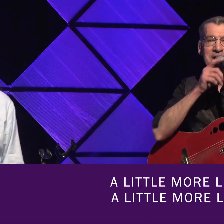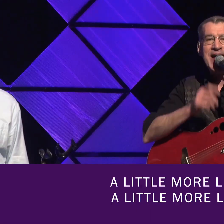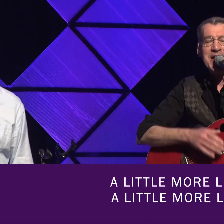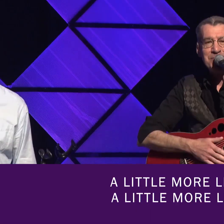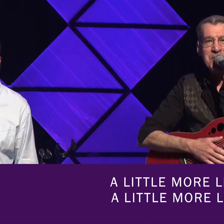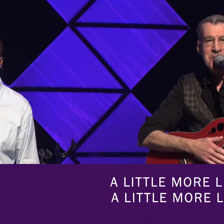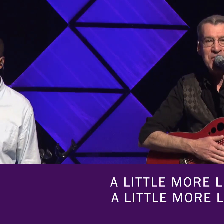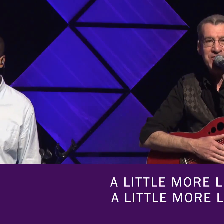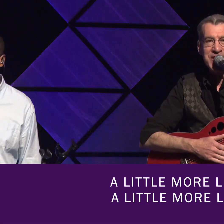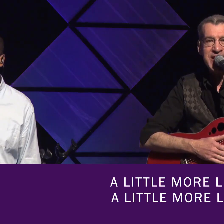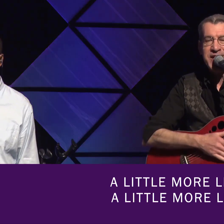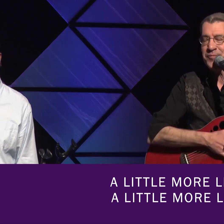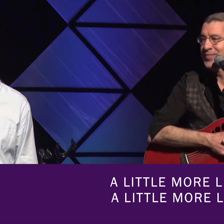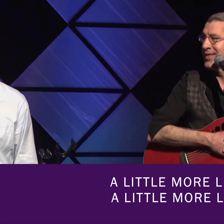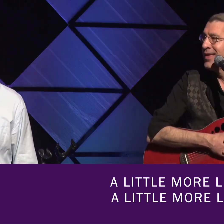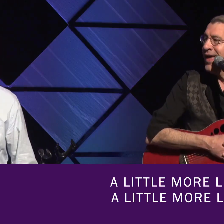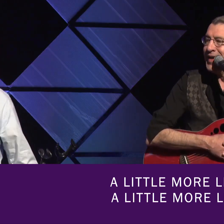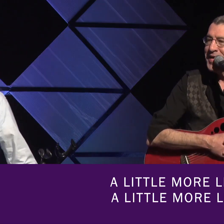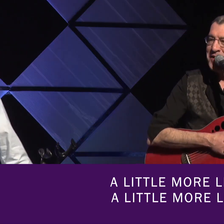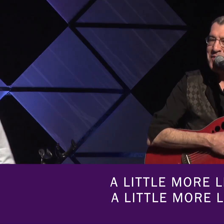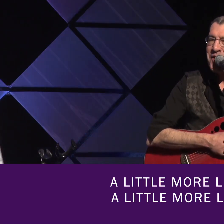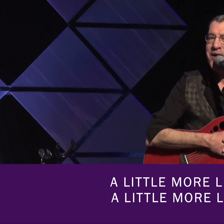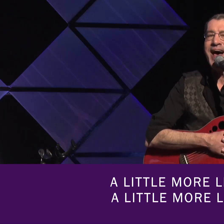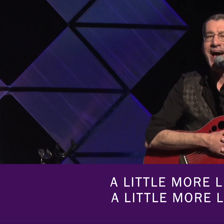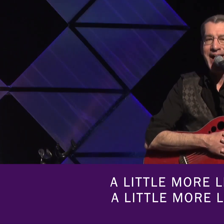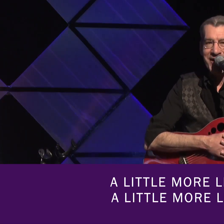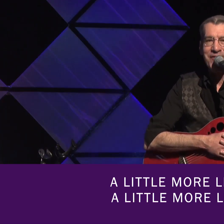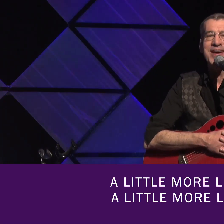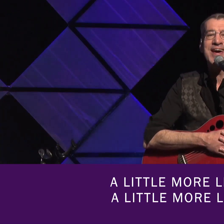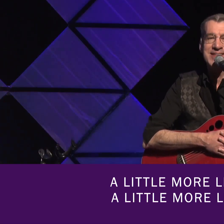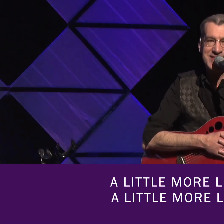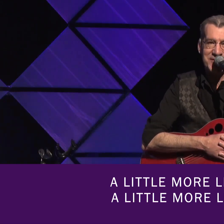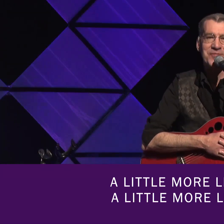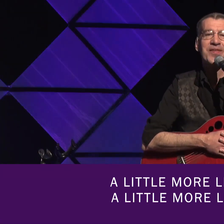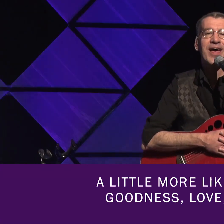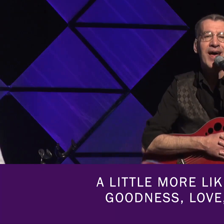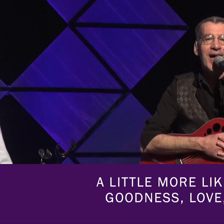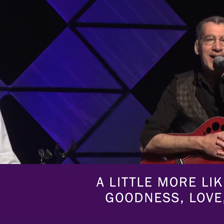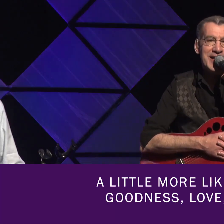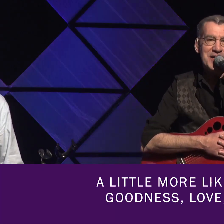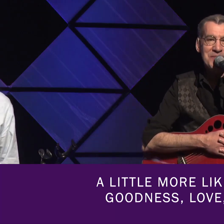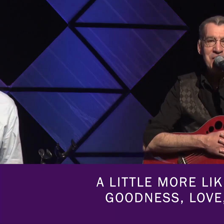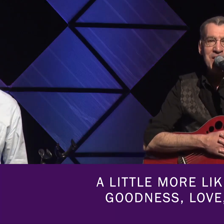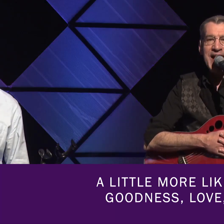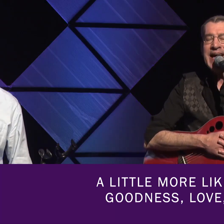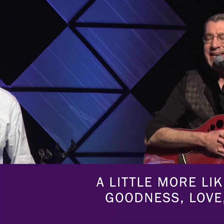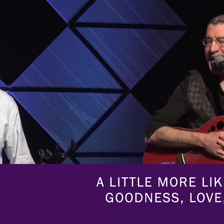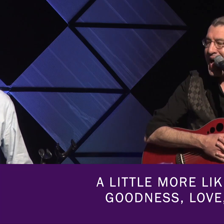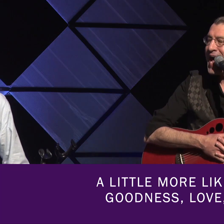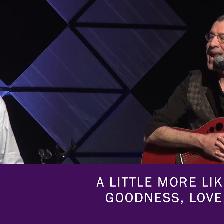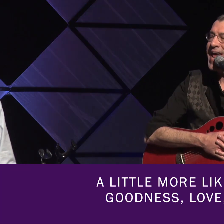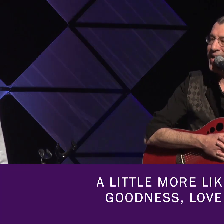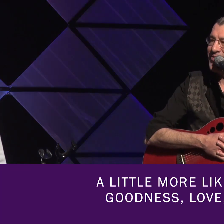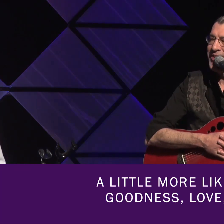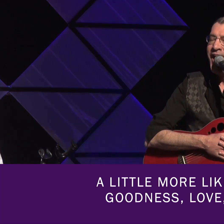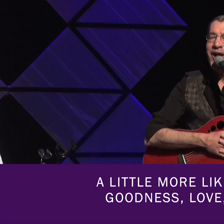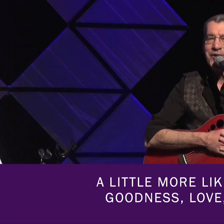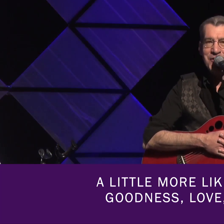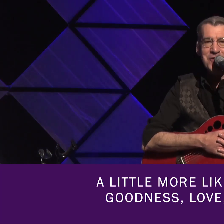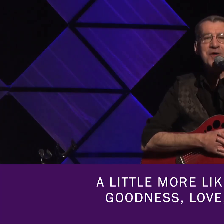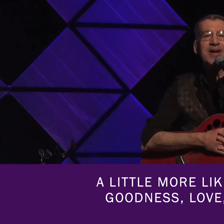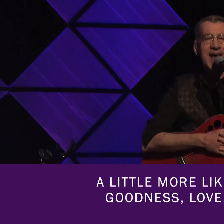Little more like mercy, a little more like grace, a little more like